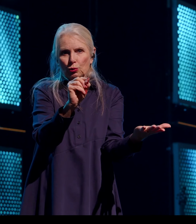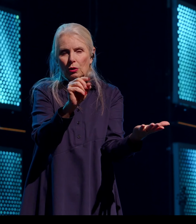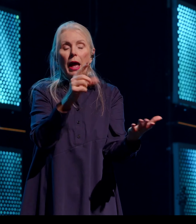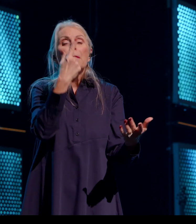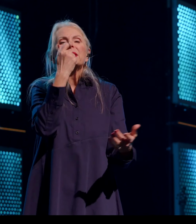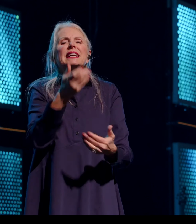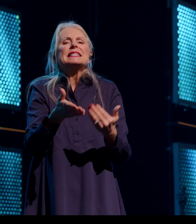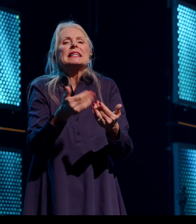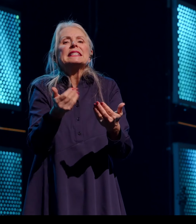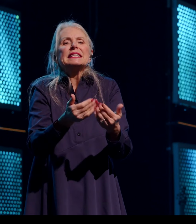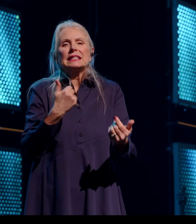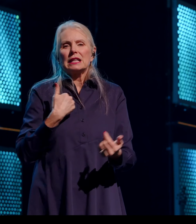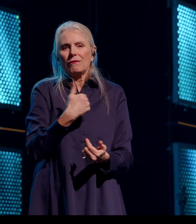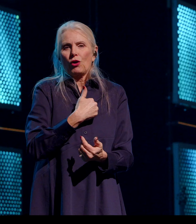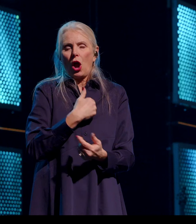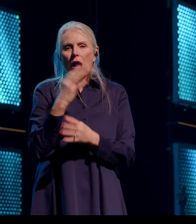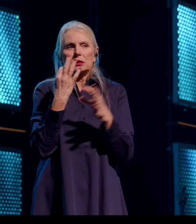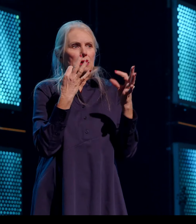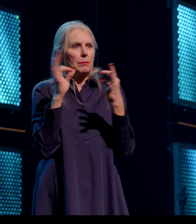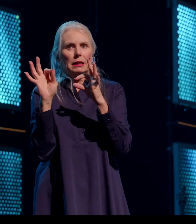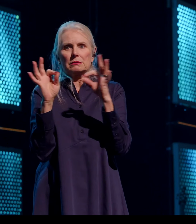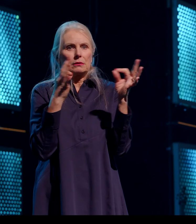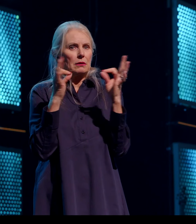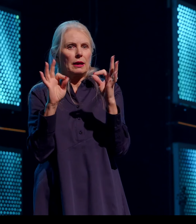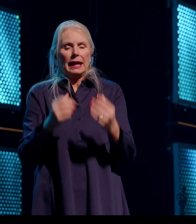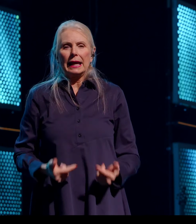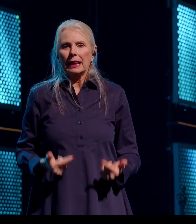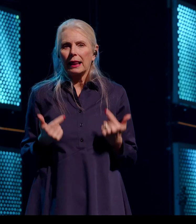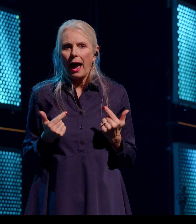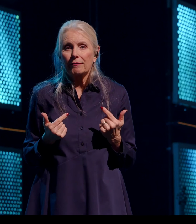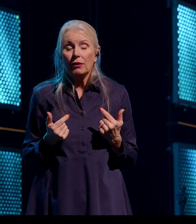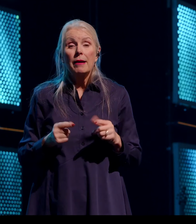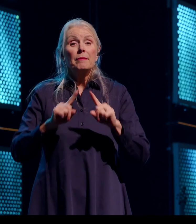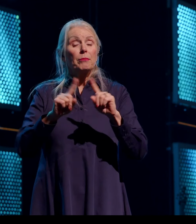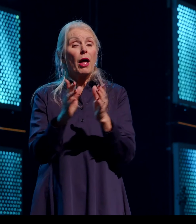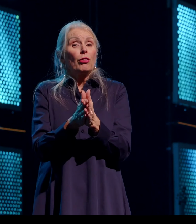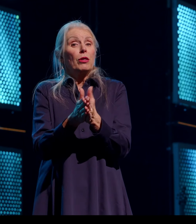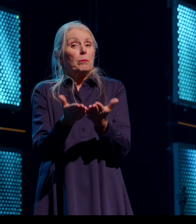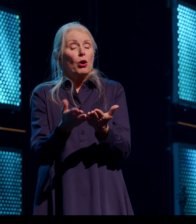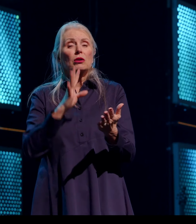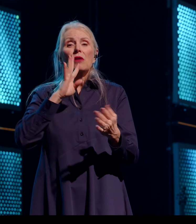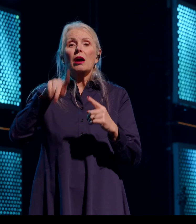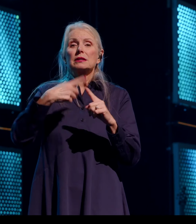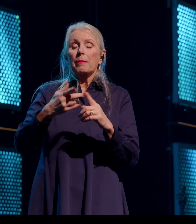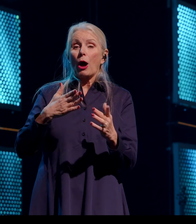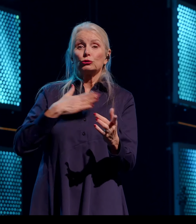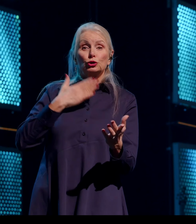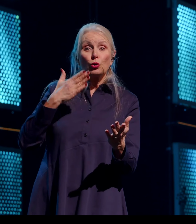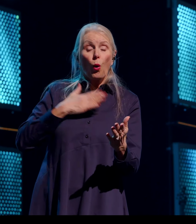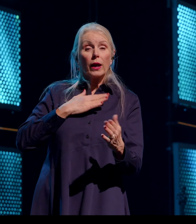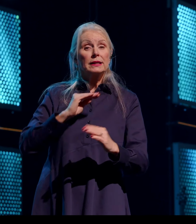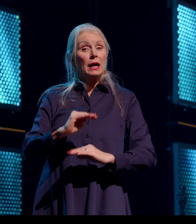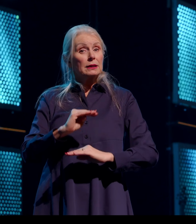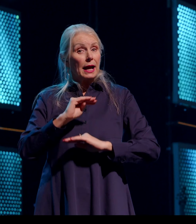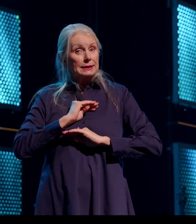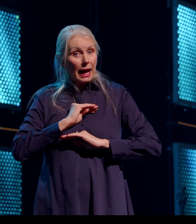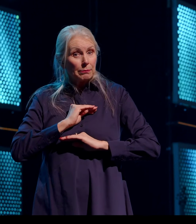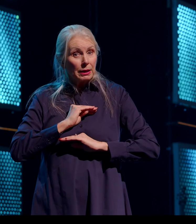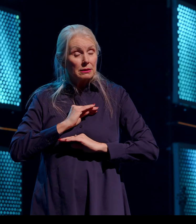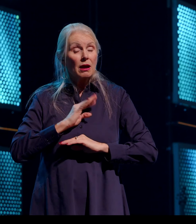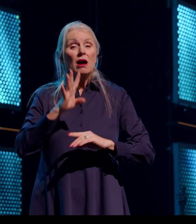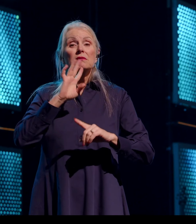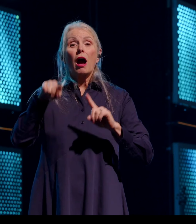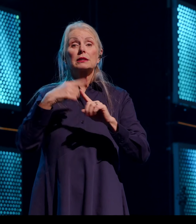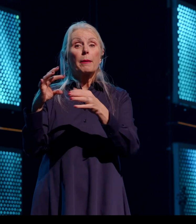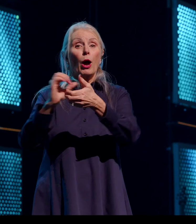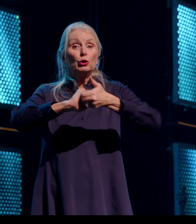so easy for us to get distracted in life. The book talks a lot about joy. It talks a lot about contentment. It talks a lot